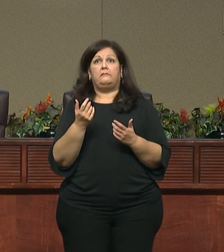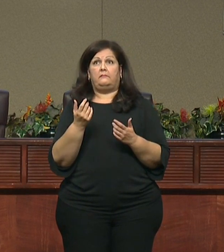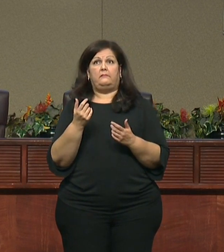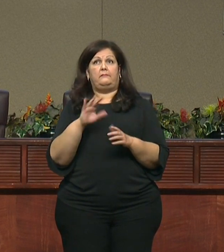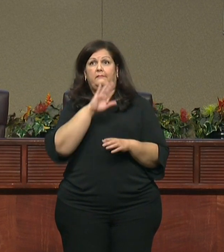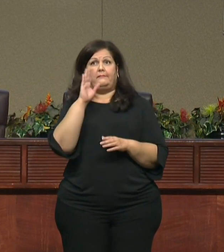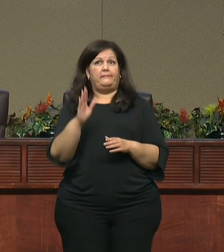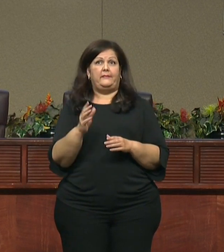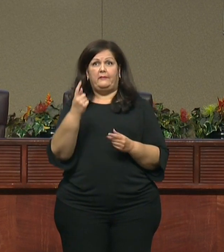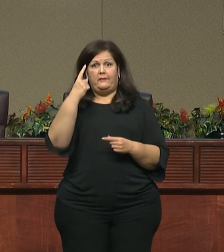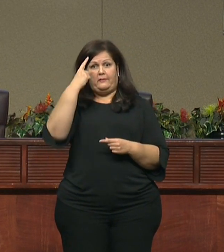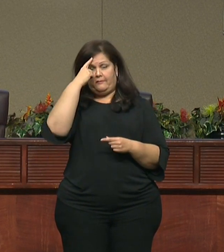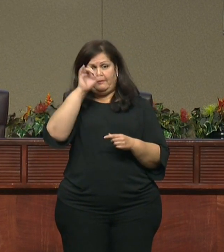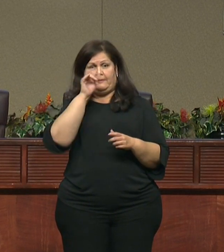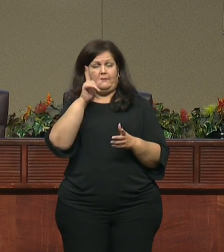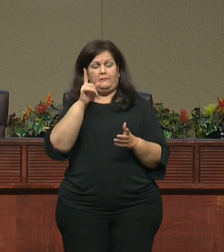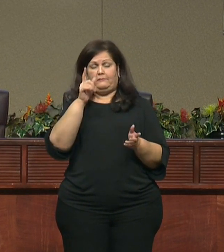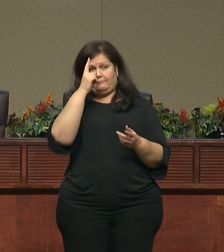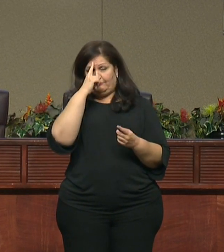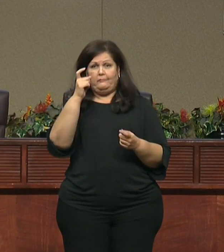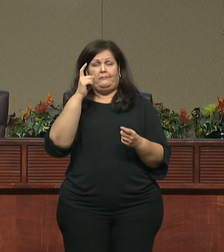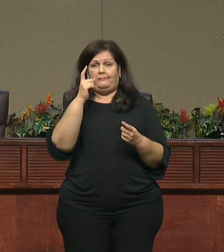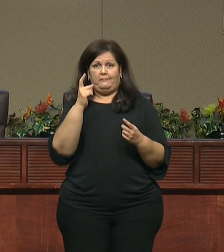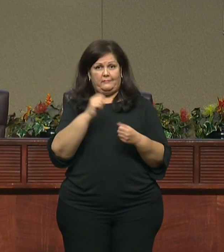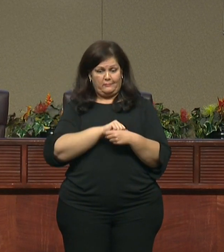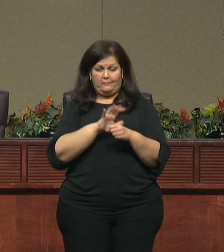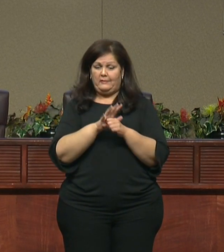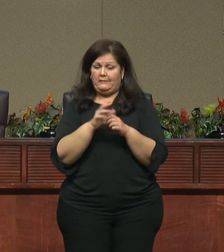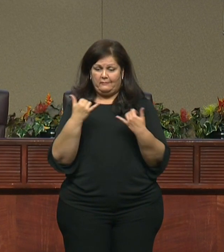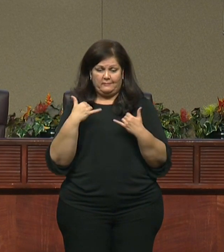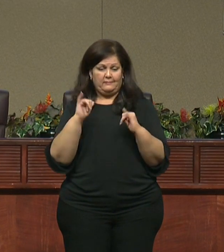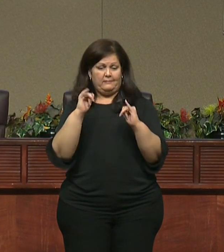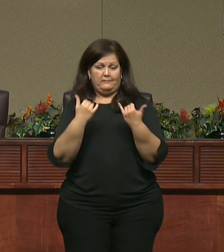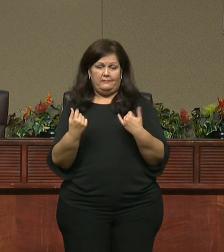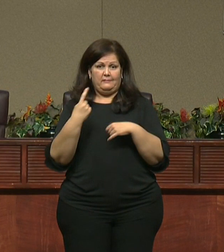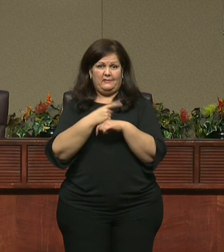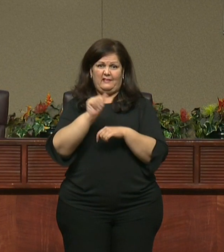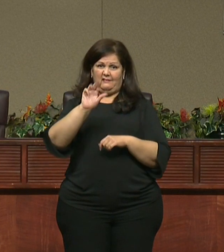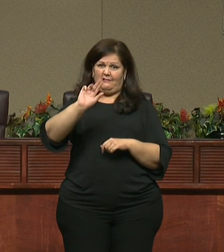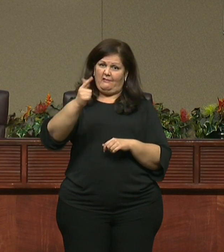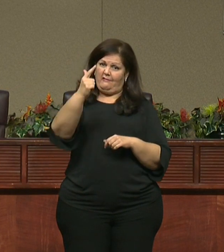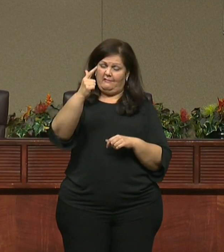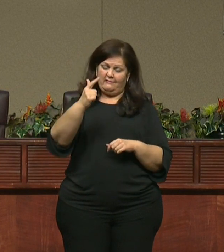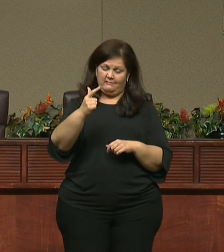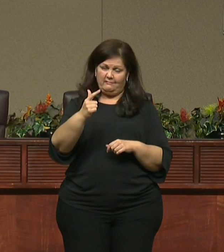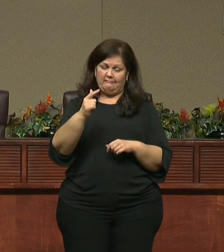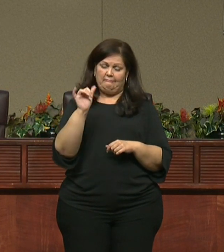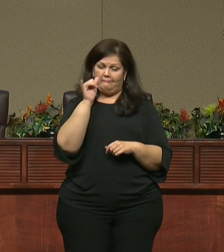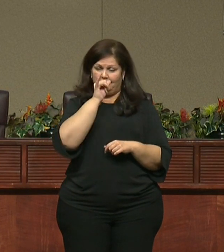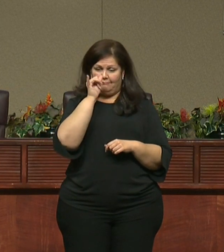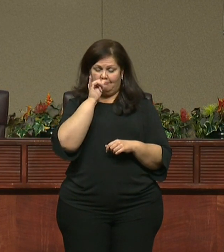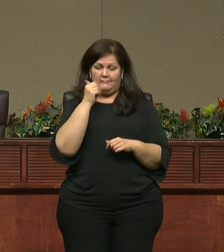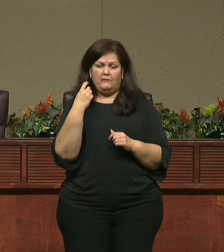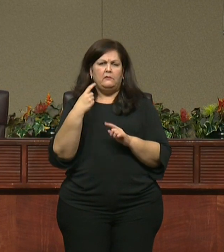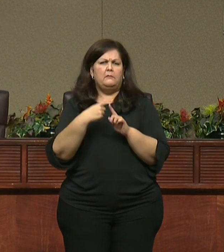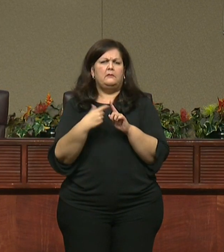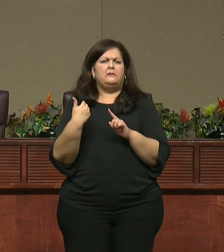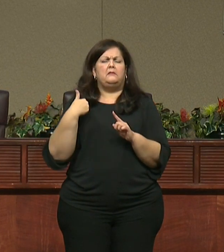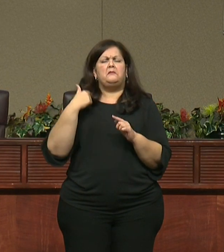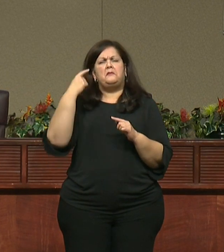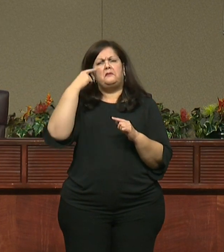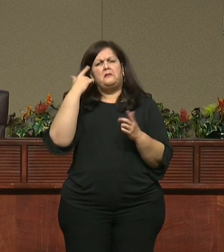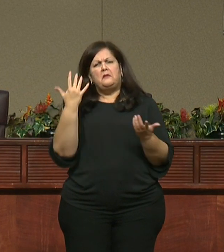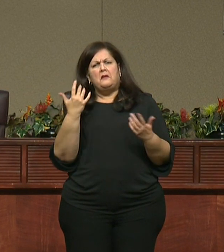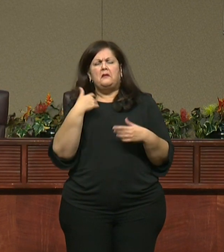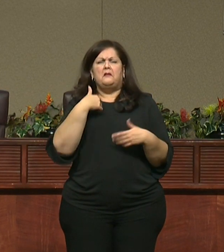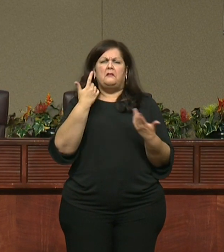with the COVID-19 pandemic in August. You know, a few months ago, we thought maybe the